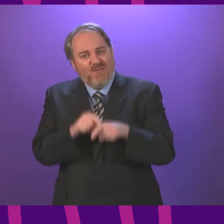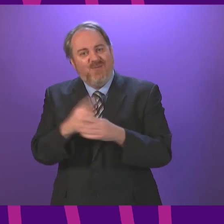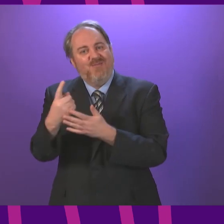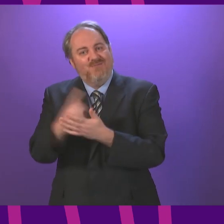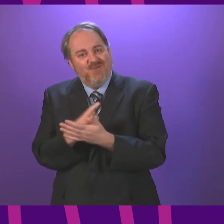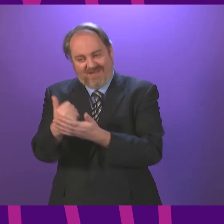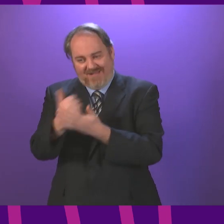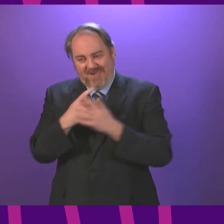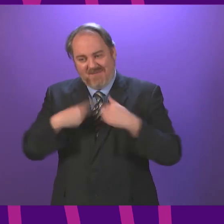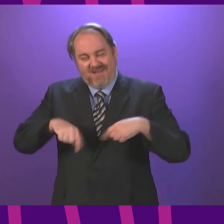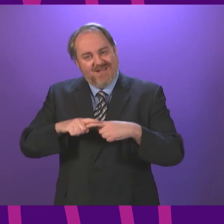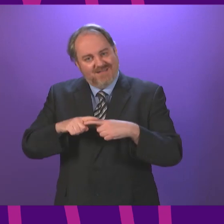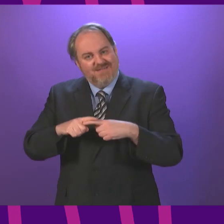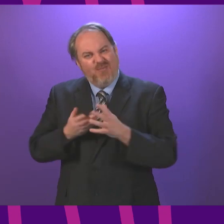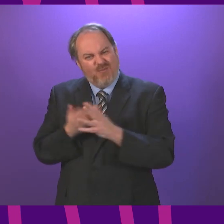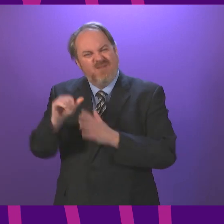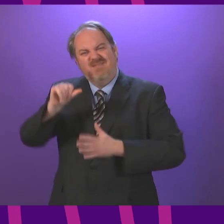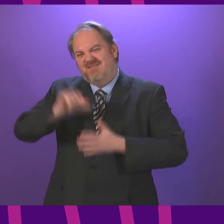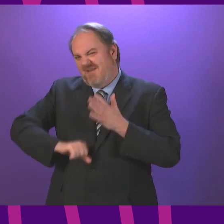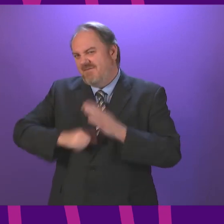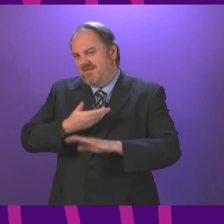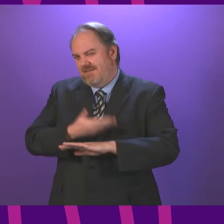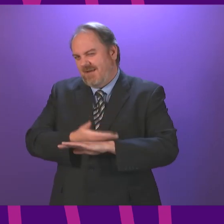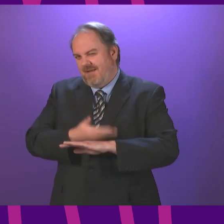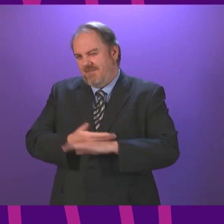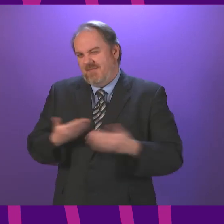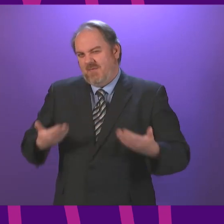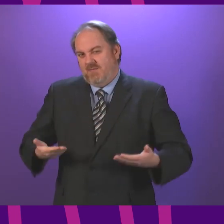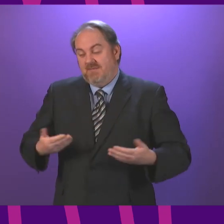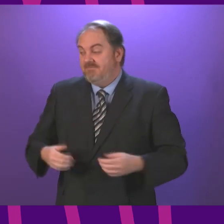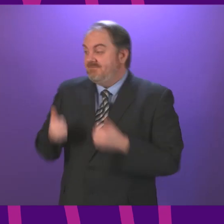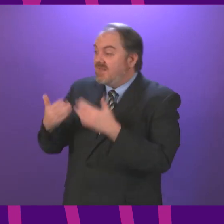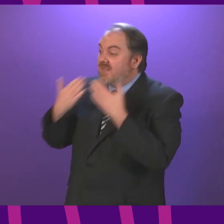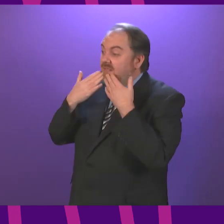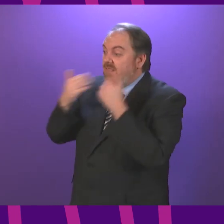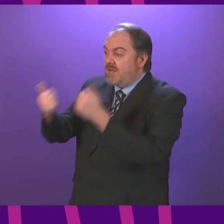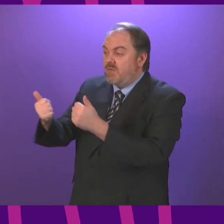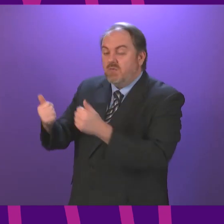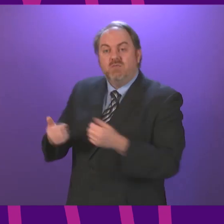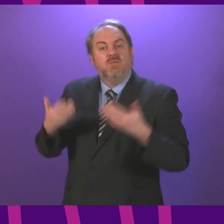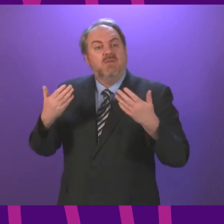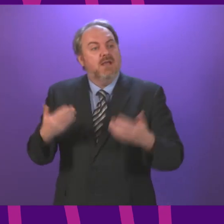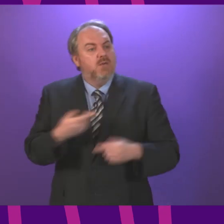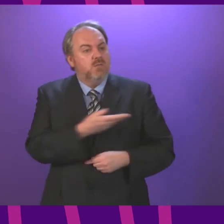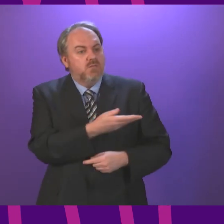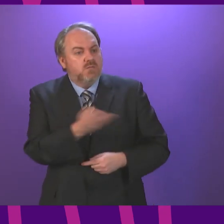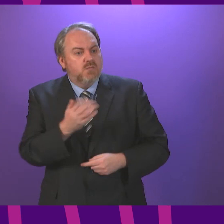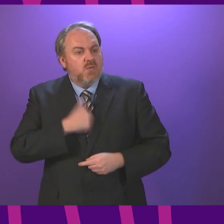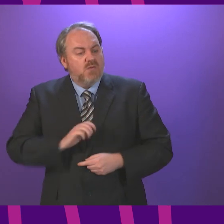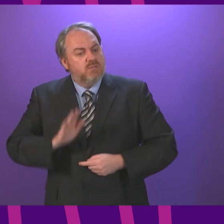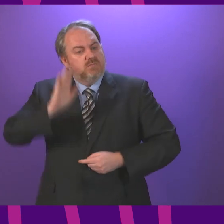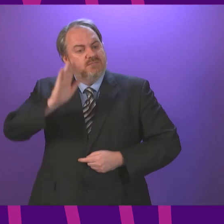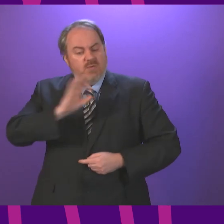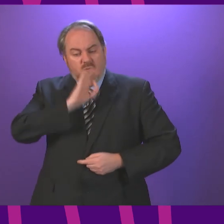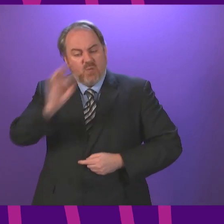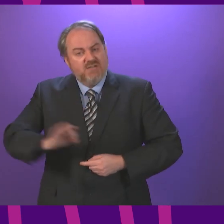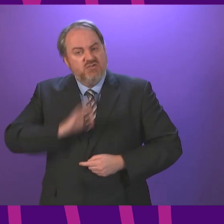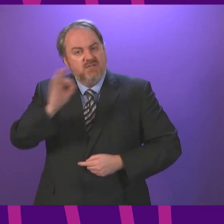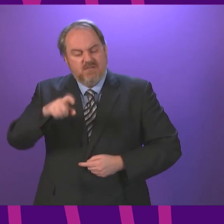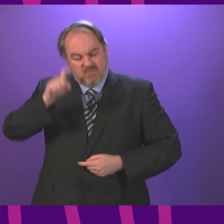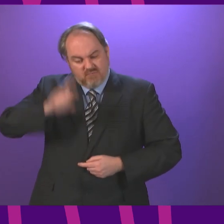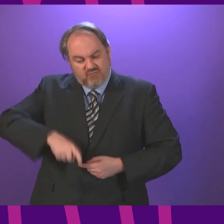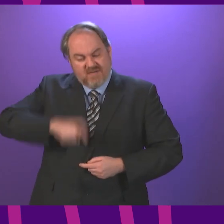with it during these difficult times. Thank you very much, First Minister. I encourage any member who wishes to ask a question of the First Minister